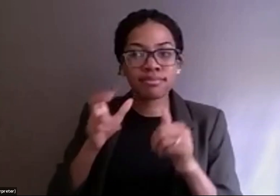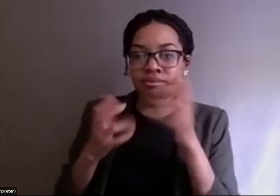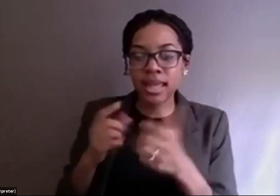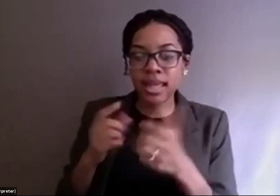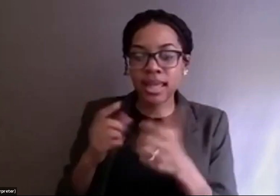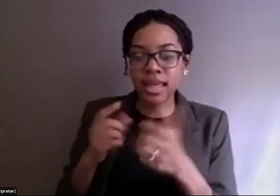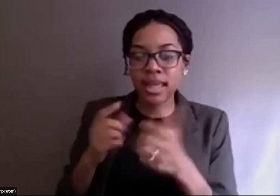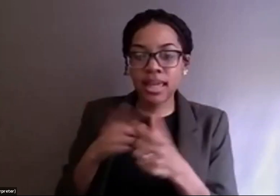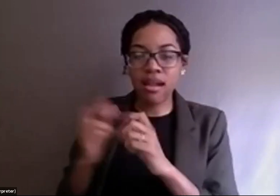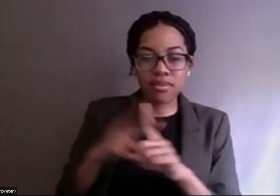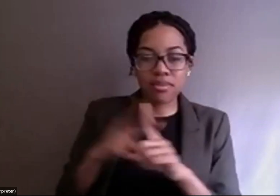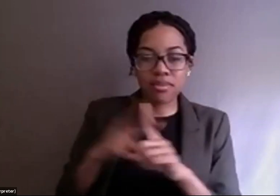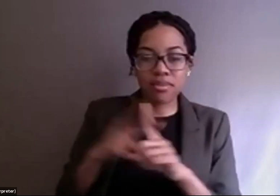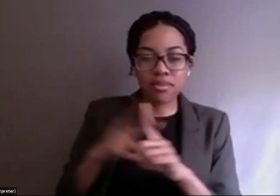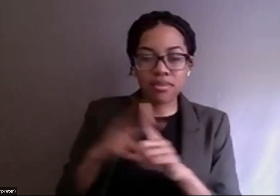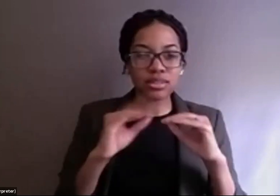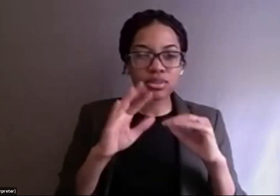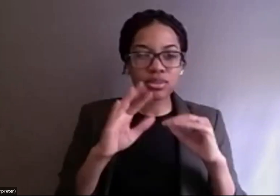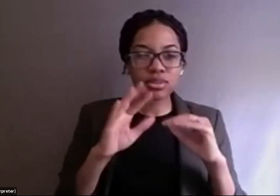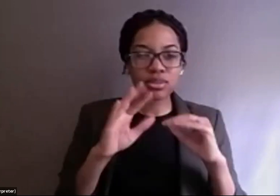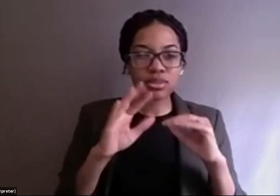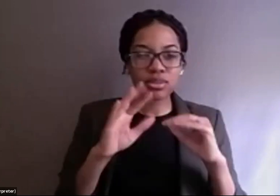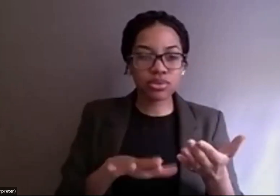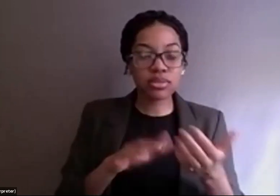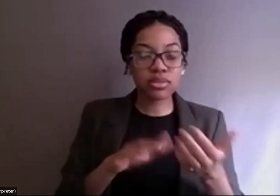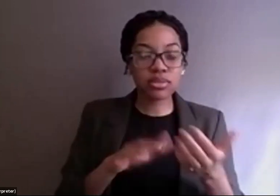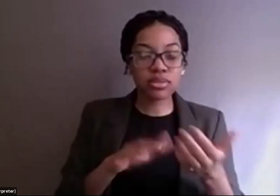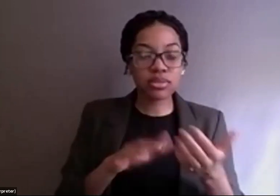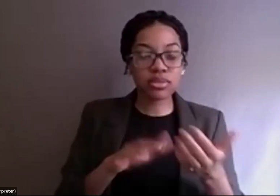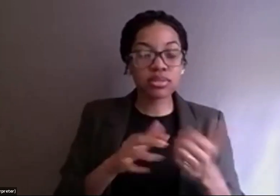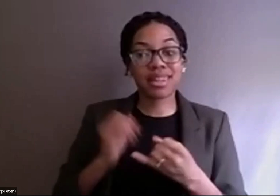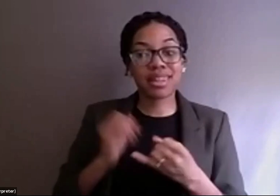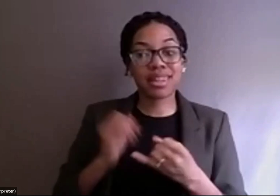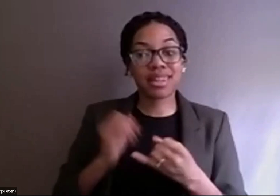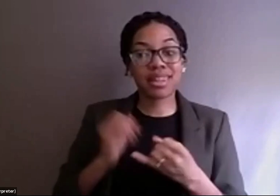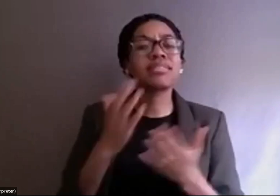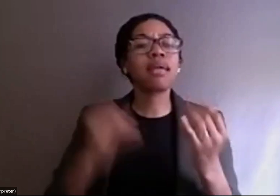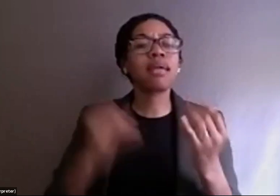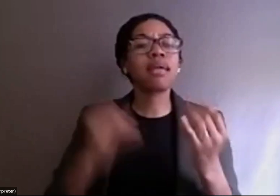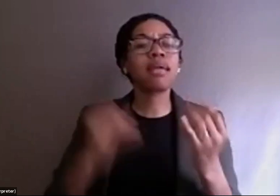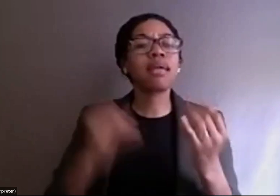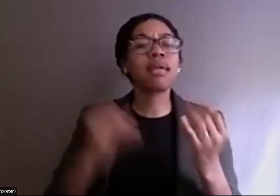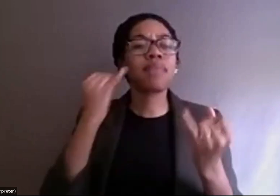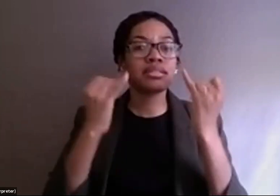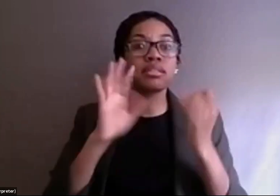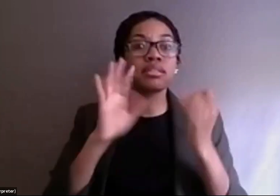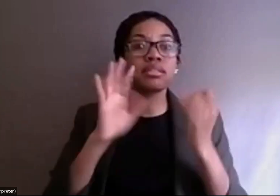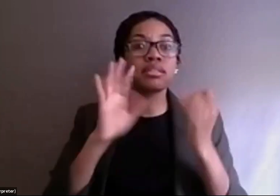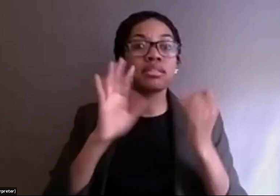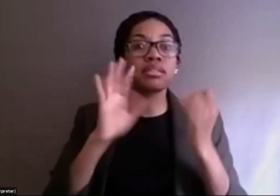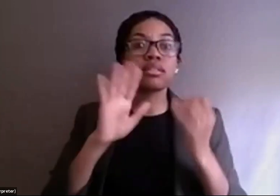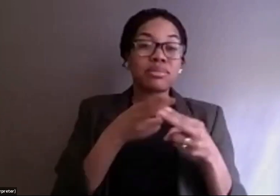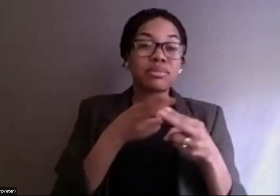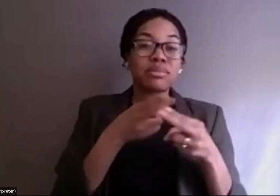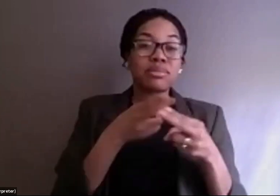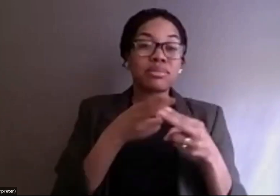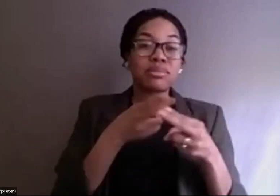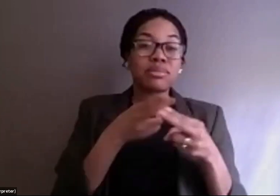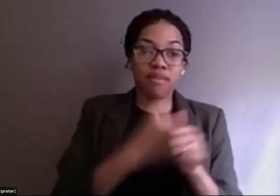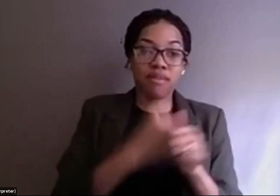share any insights or ideas you've had from the presentation. And please try to make sure everybody gets a chance to talk. We'll give